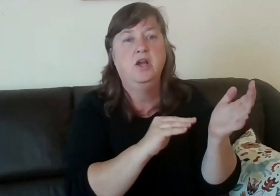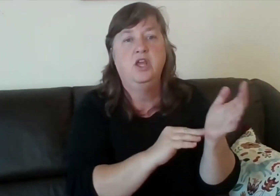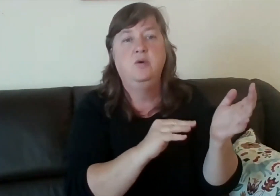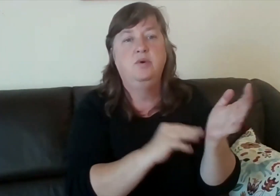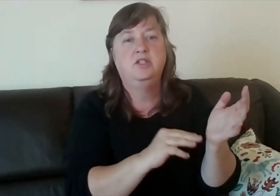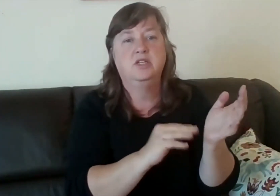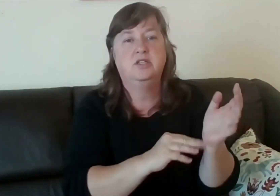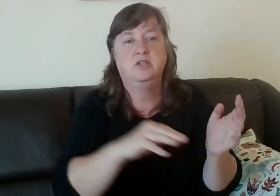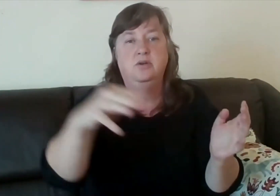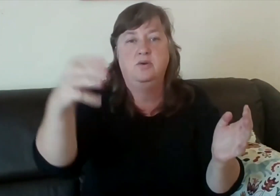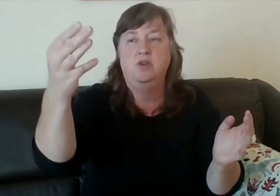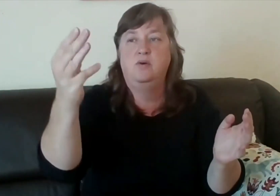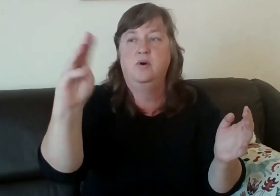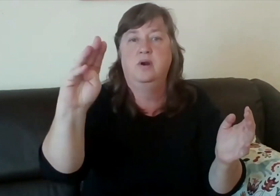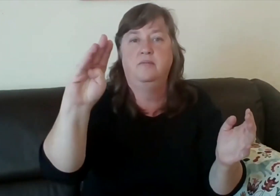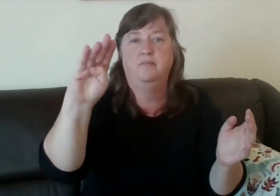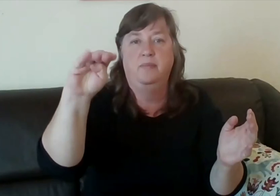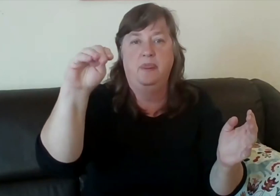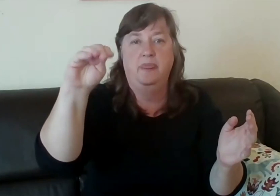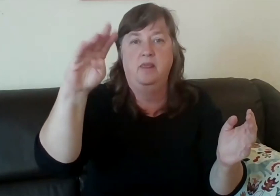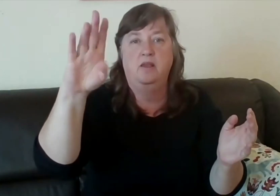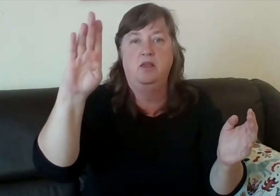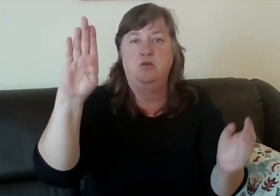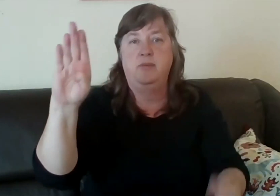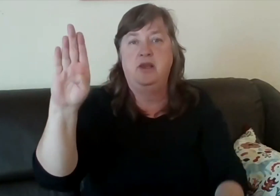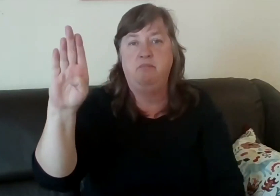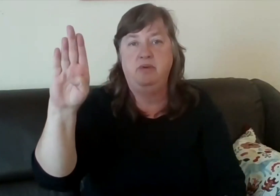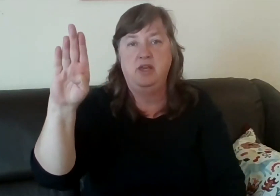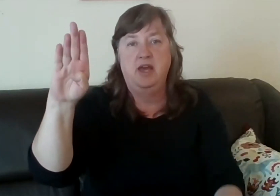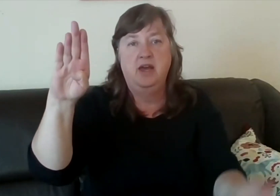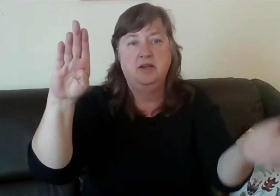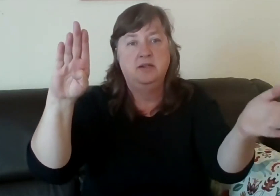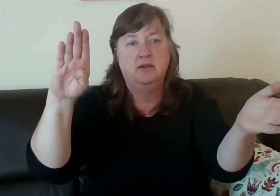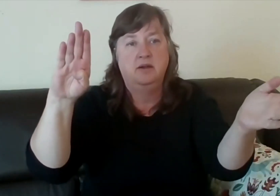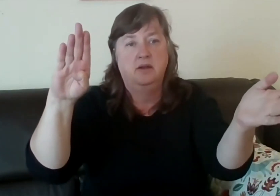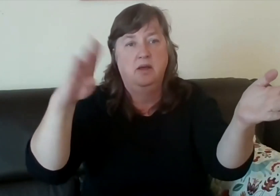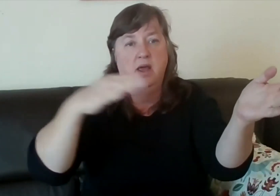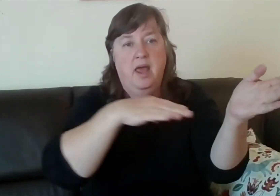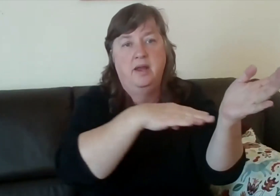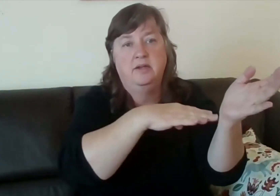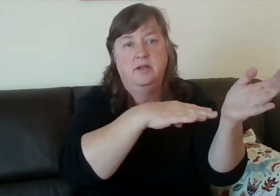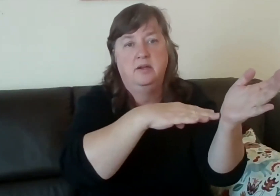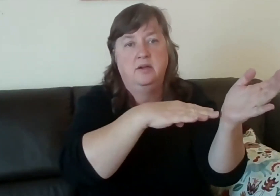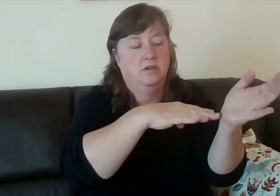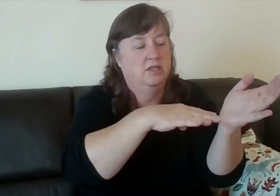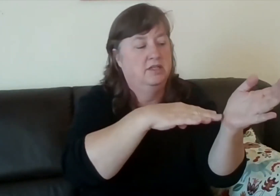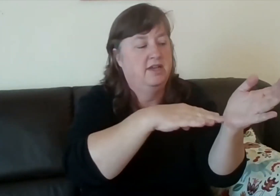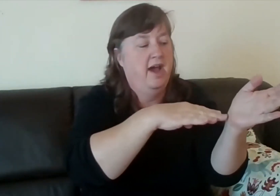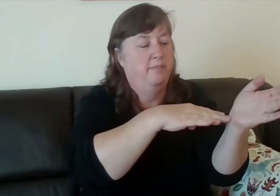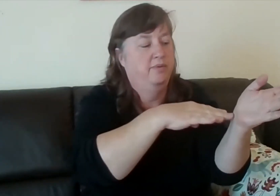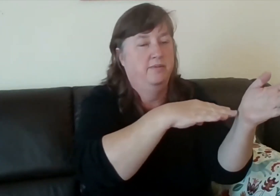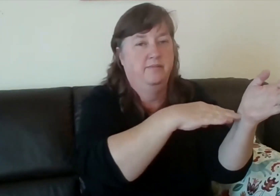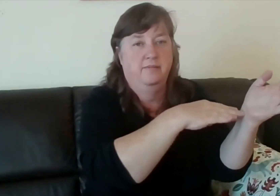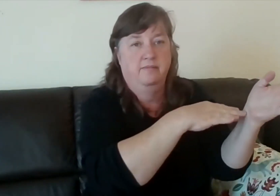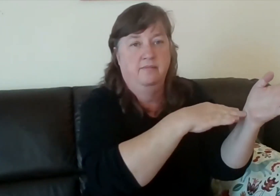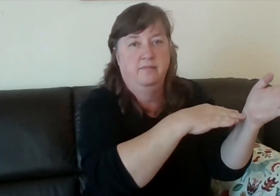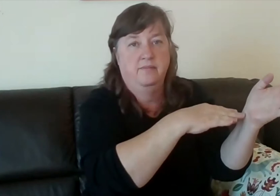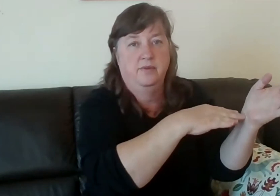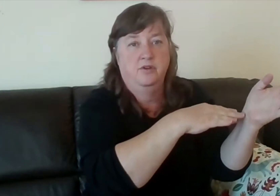you would just do you would make a B hand and just tap your